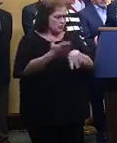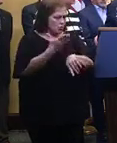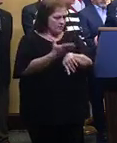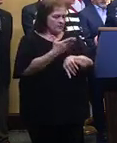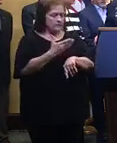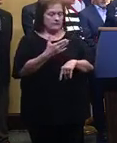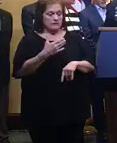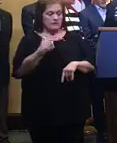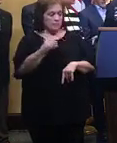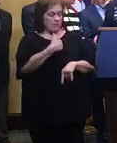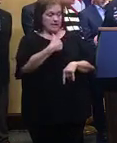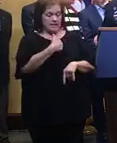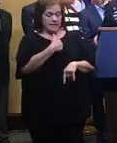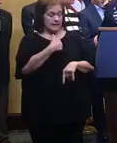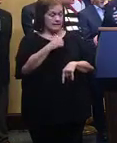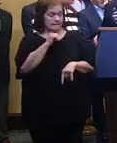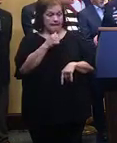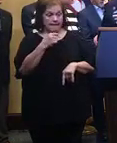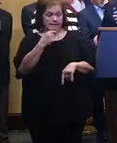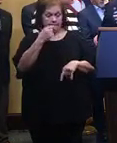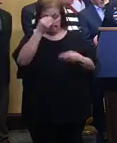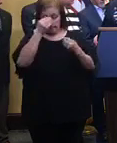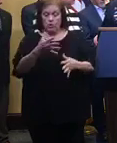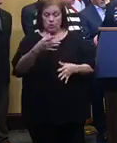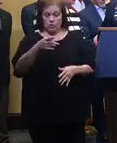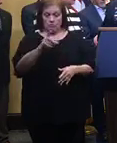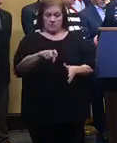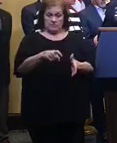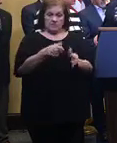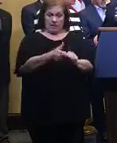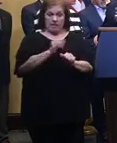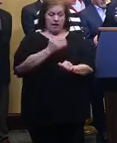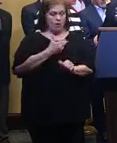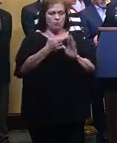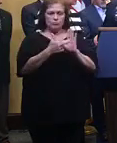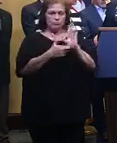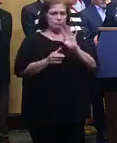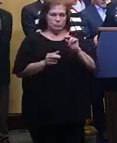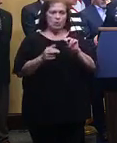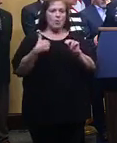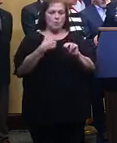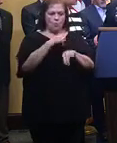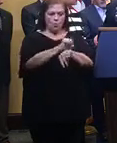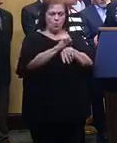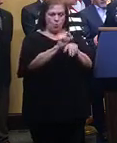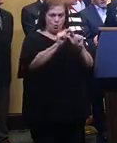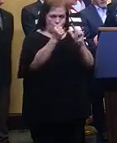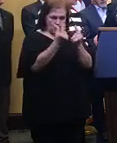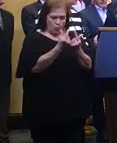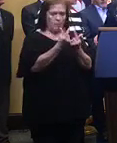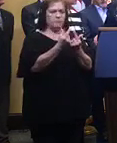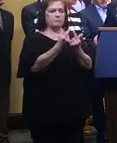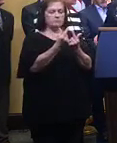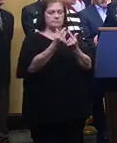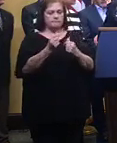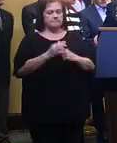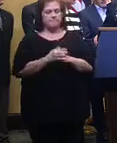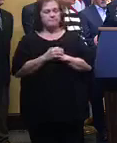we'll fix you. This is very much a partnership where we are hand in glove with the city for every single one of these